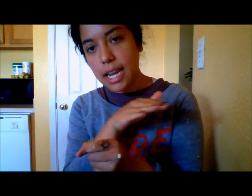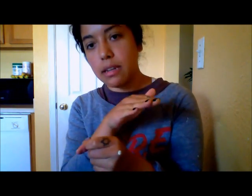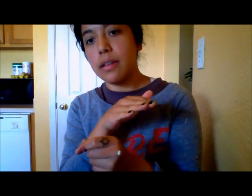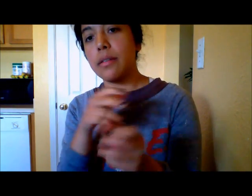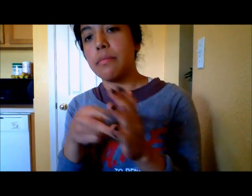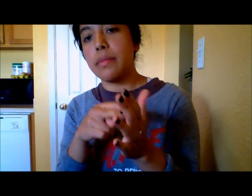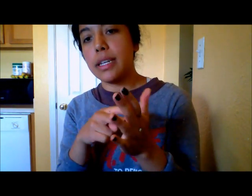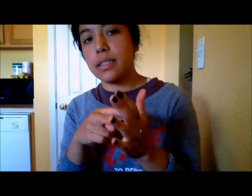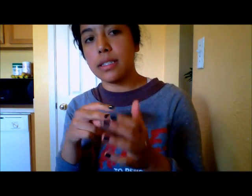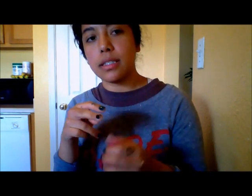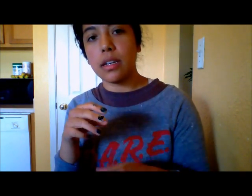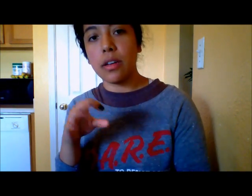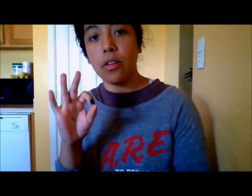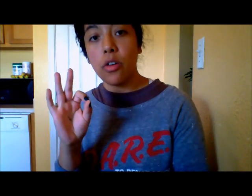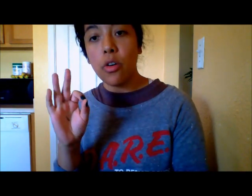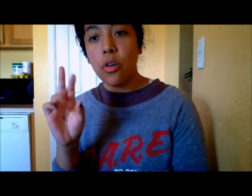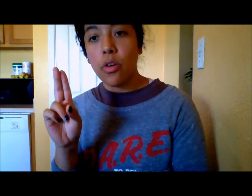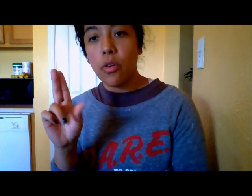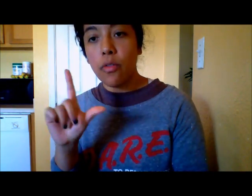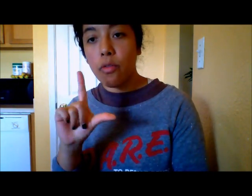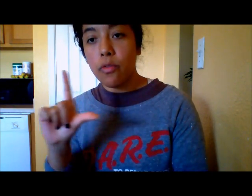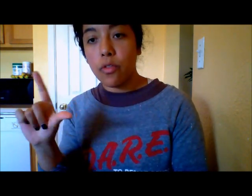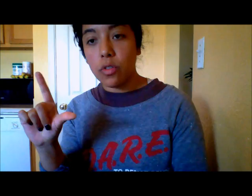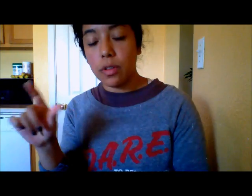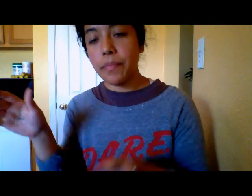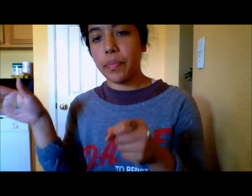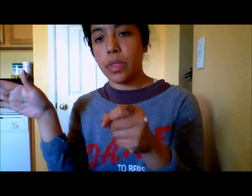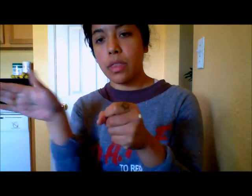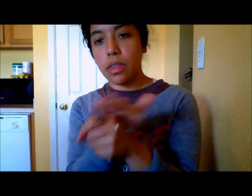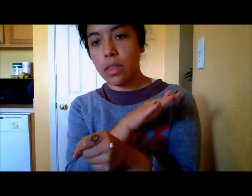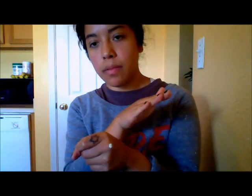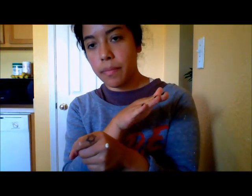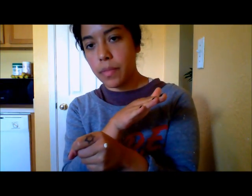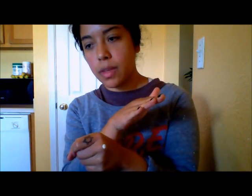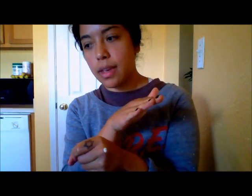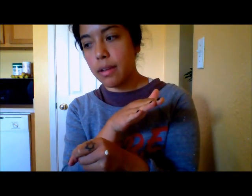sign means full.